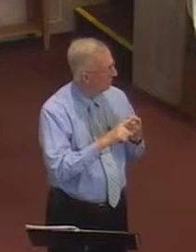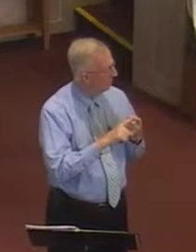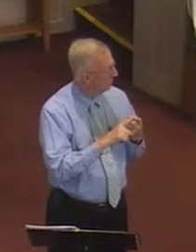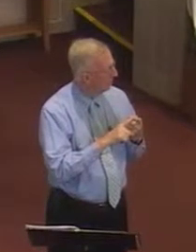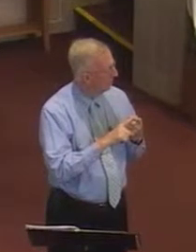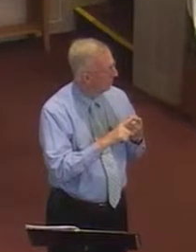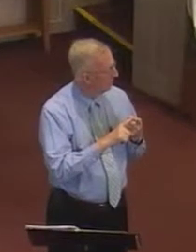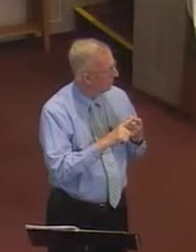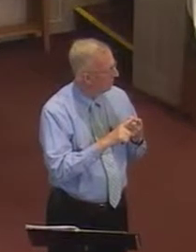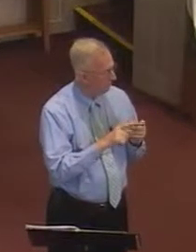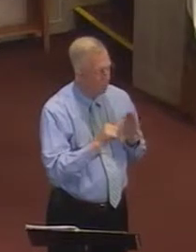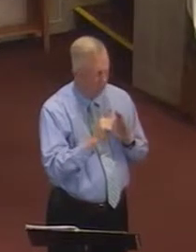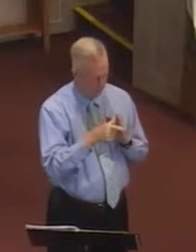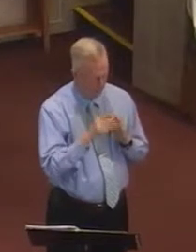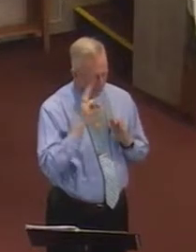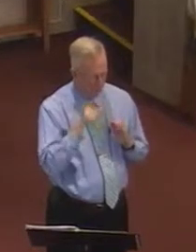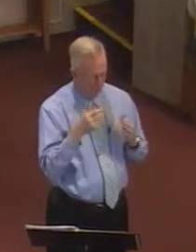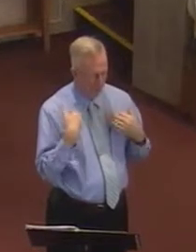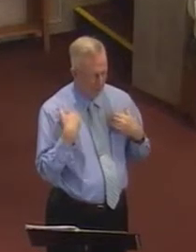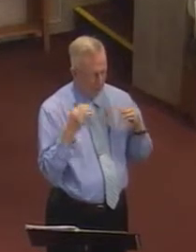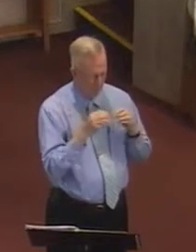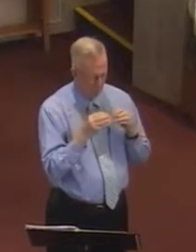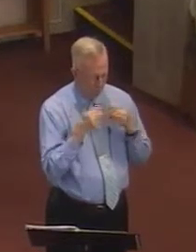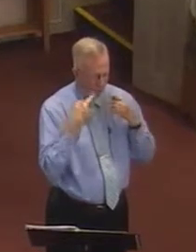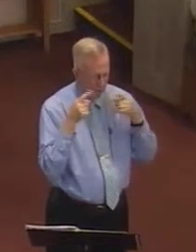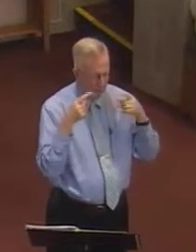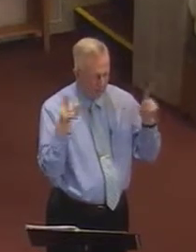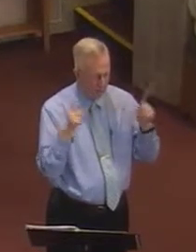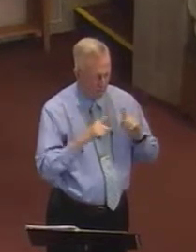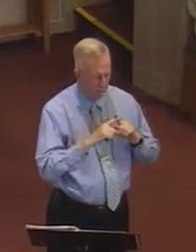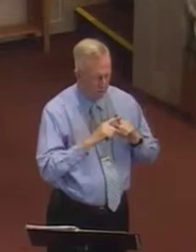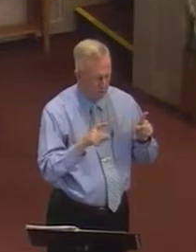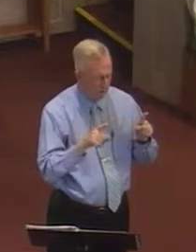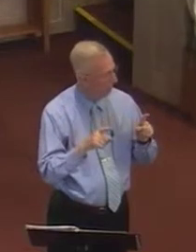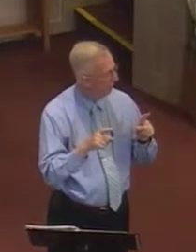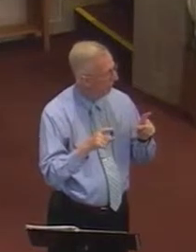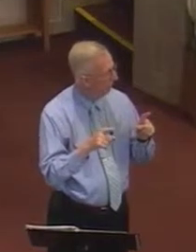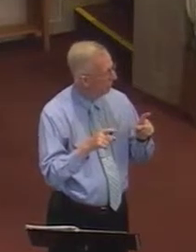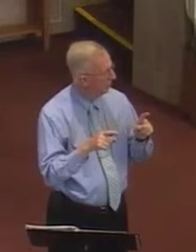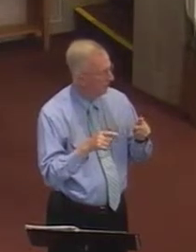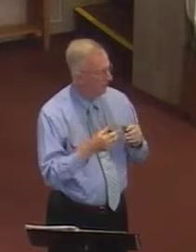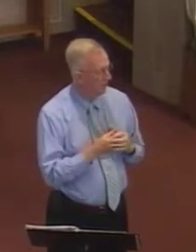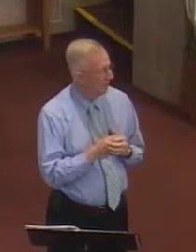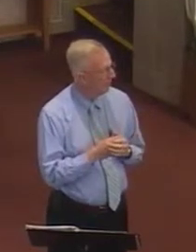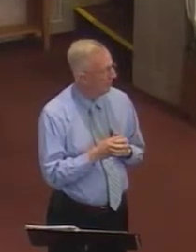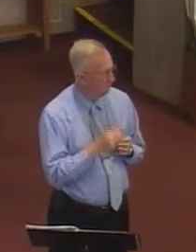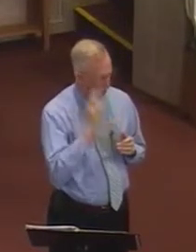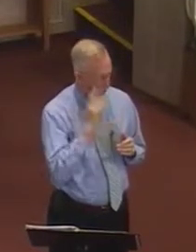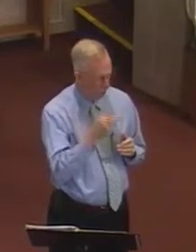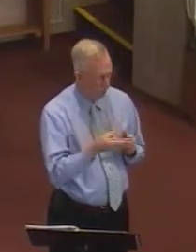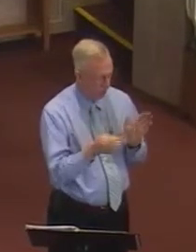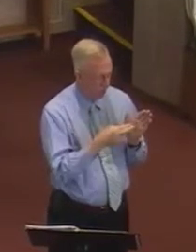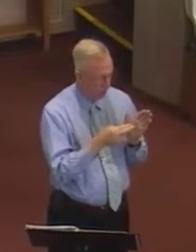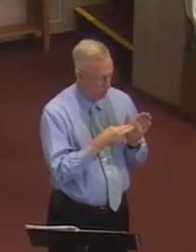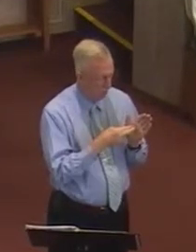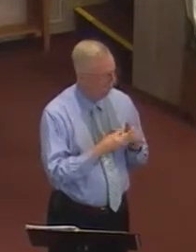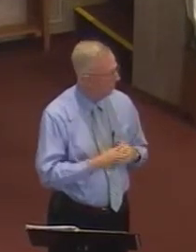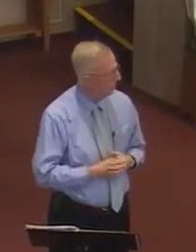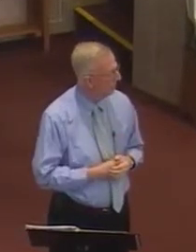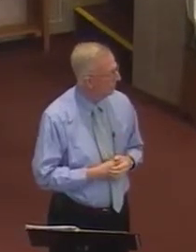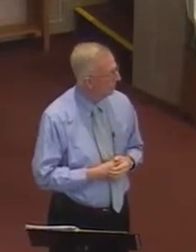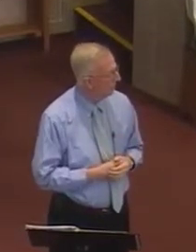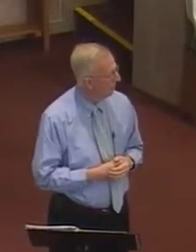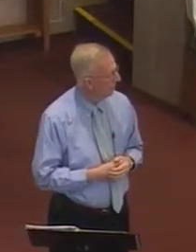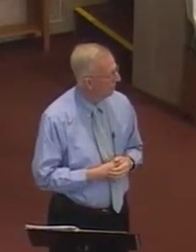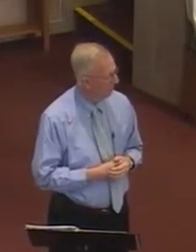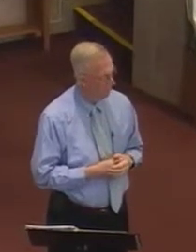leading up to the gospel or the entrance hymn, people are coming in and out, and I think distractions, but